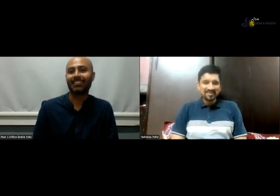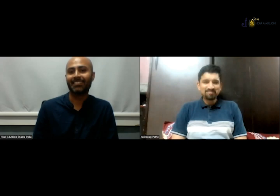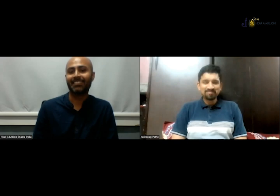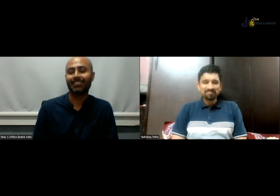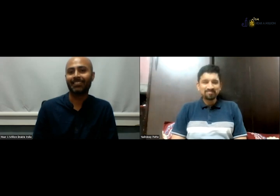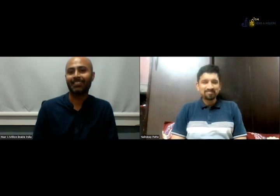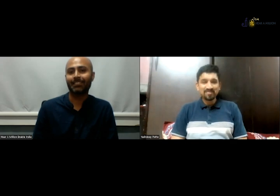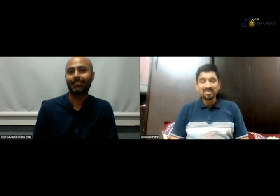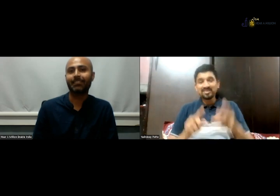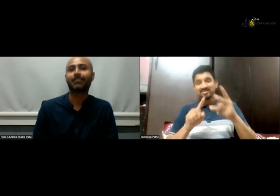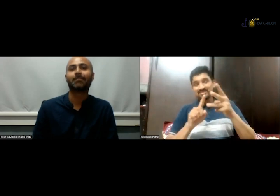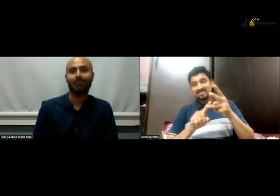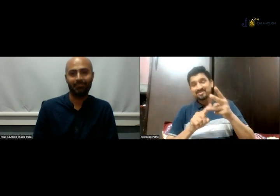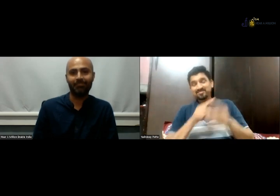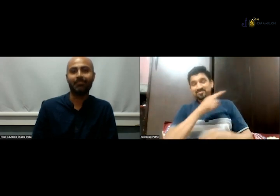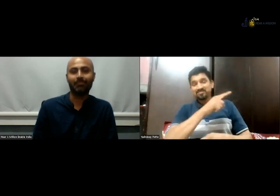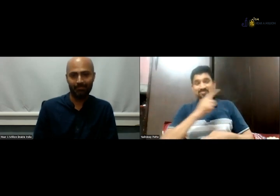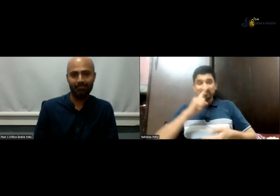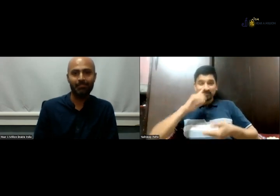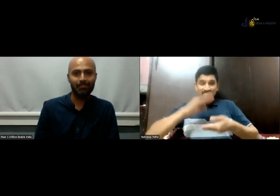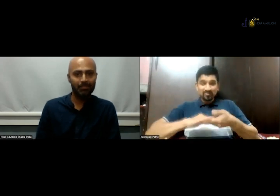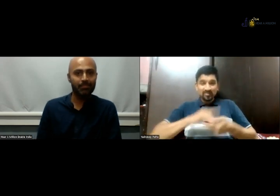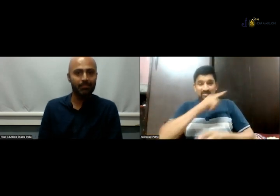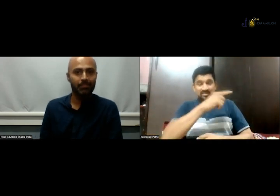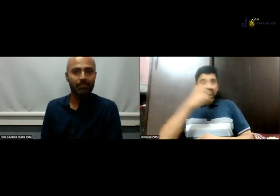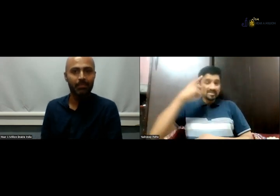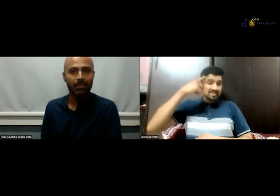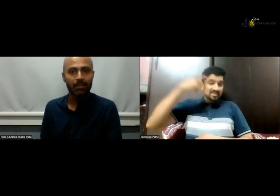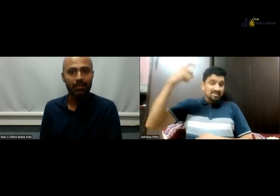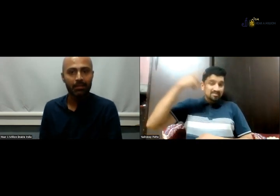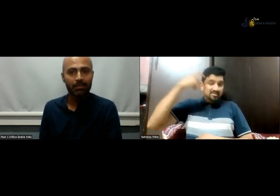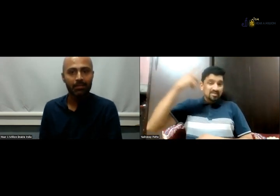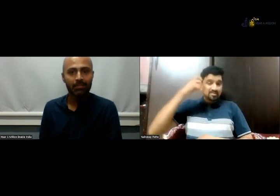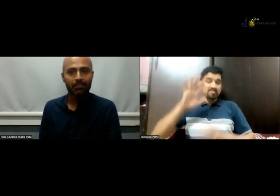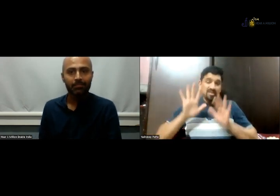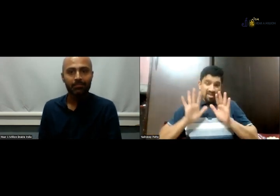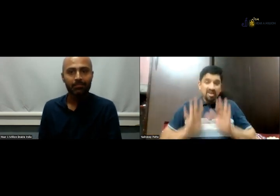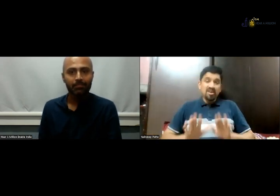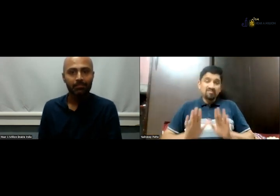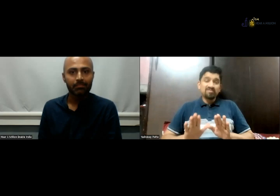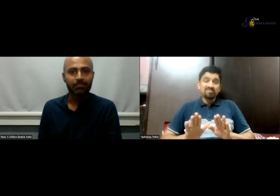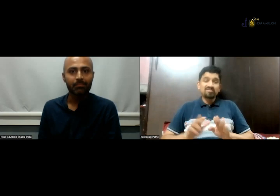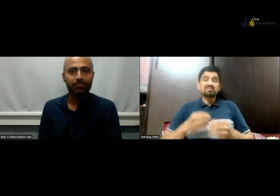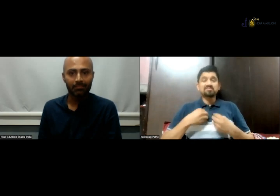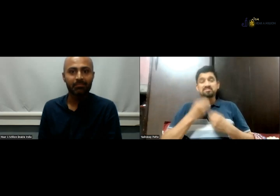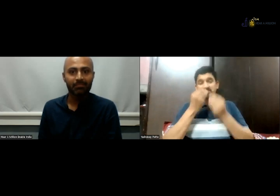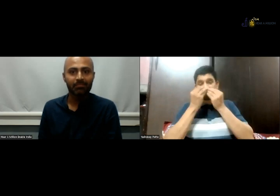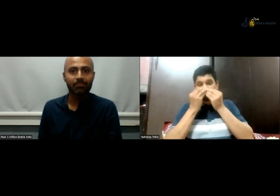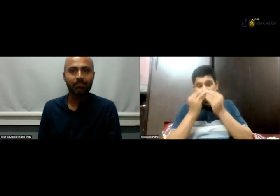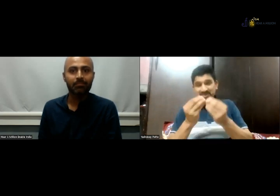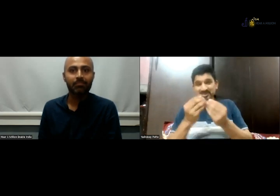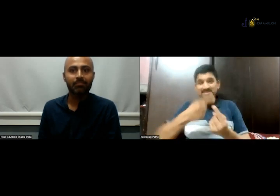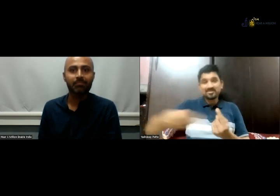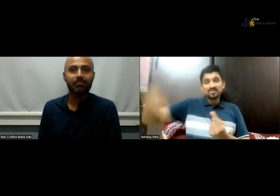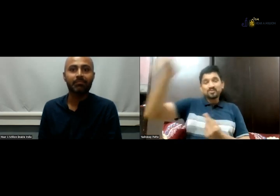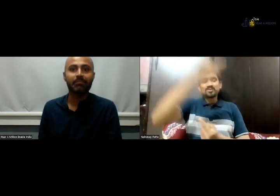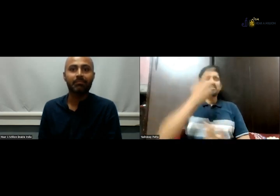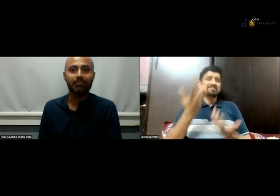I still love my wife. And the third thing, Sudamni always had the